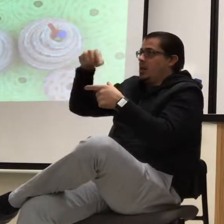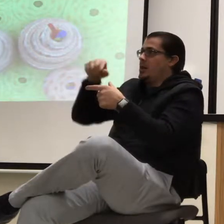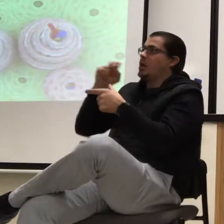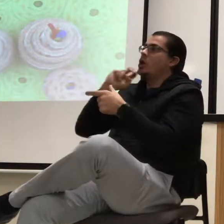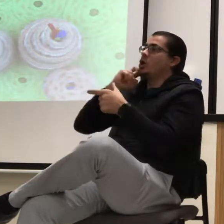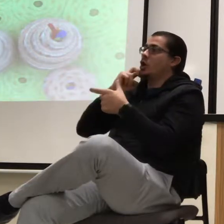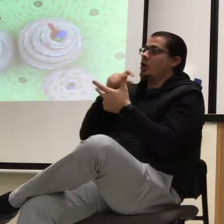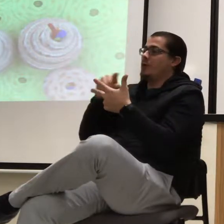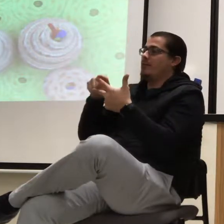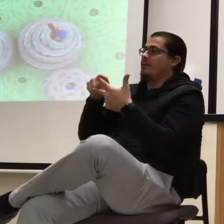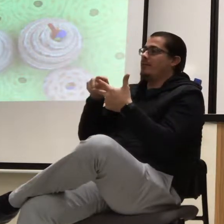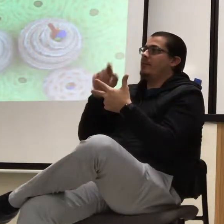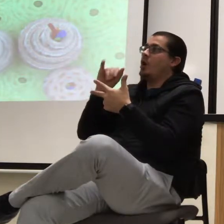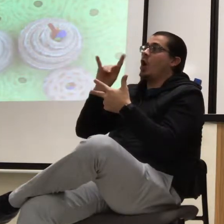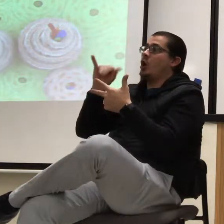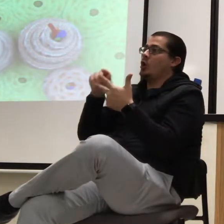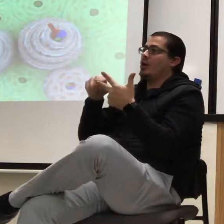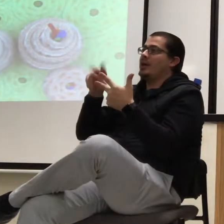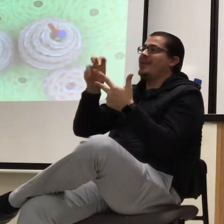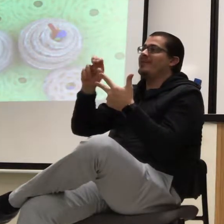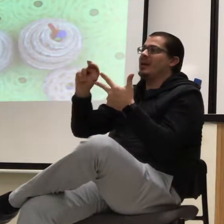vein. There's also lymphatics in there.